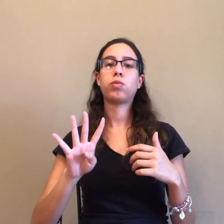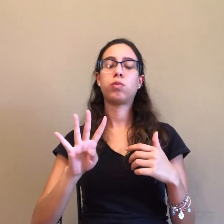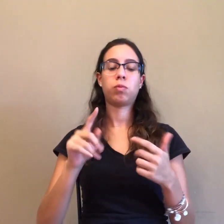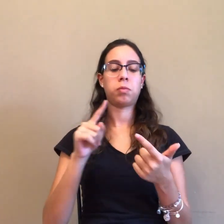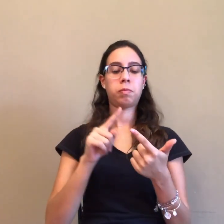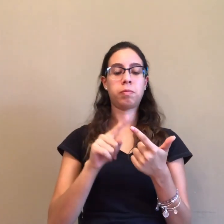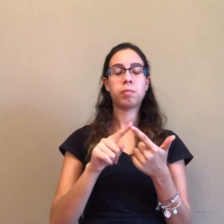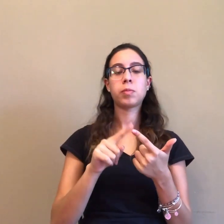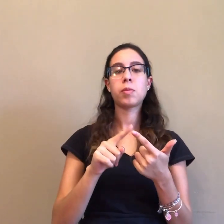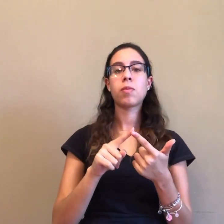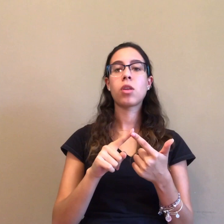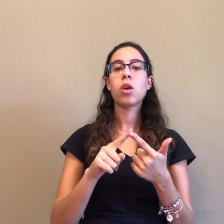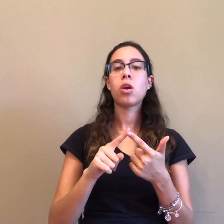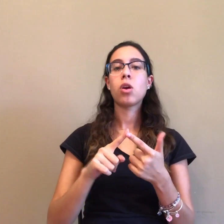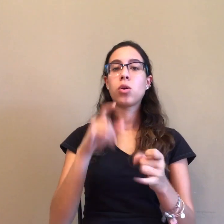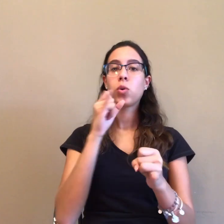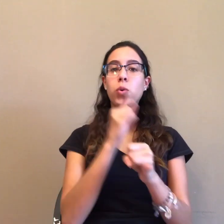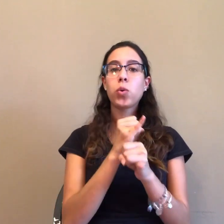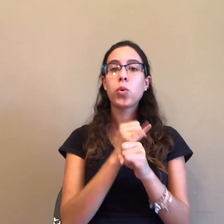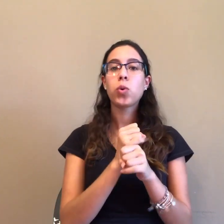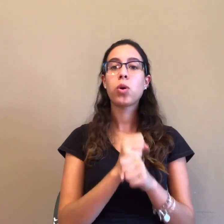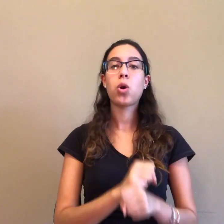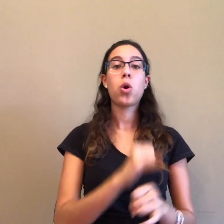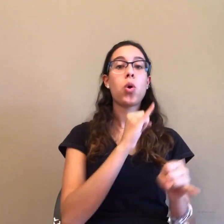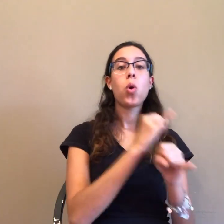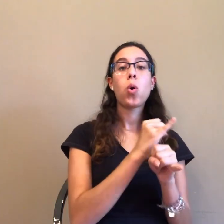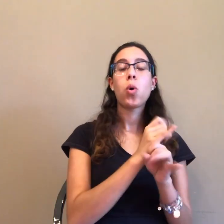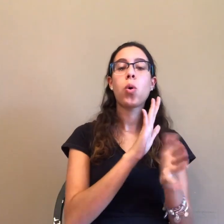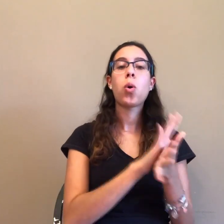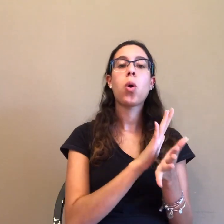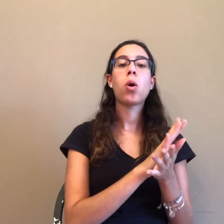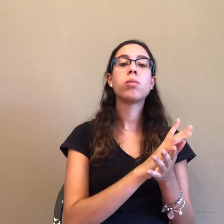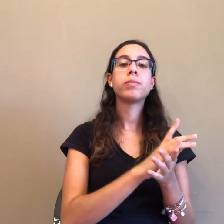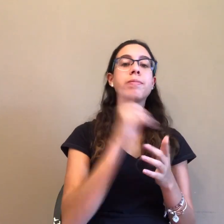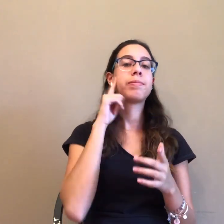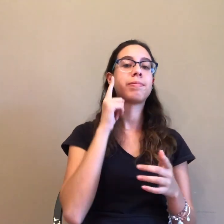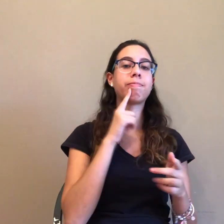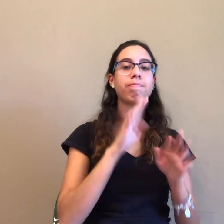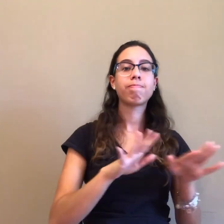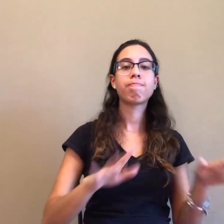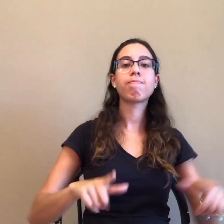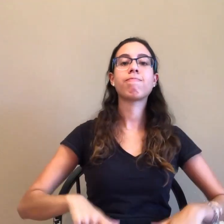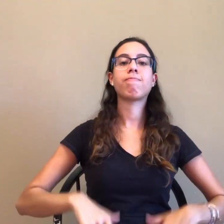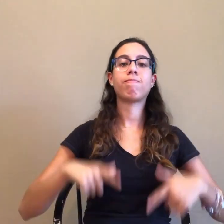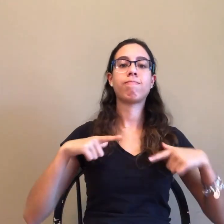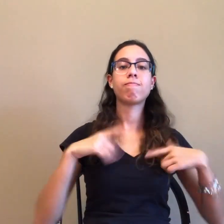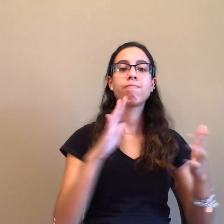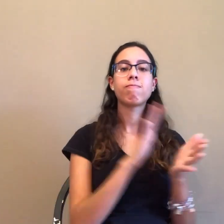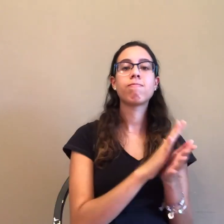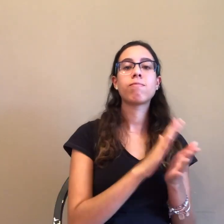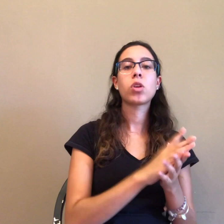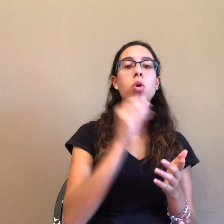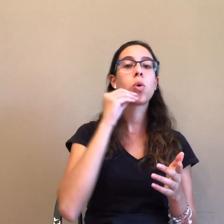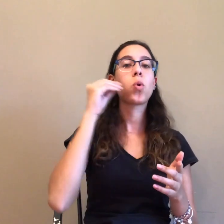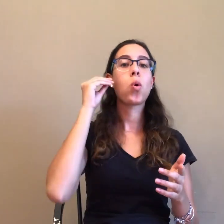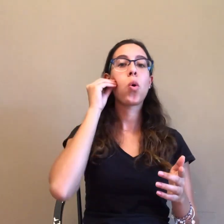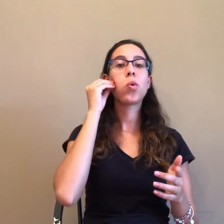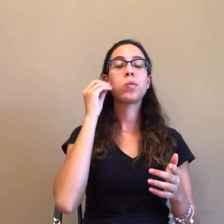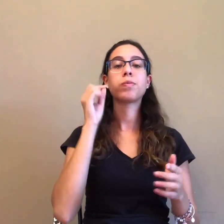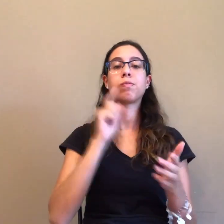4. The second is residential schools. Residential schools are schools where the deaf children live, and on the weekends